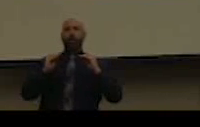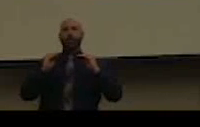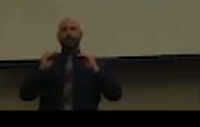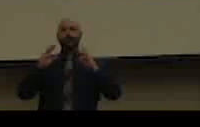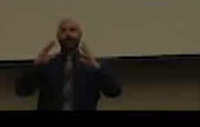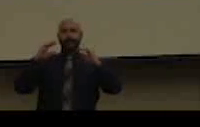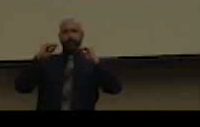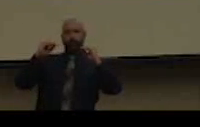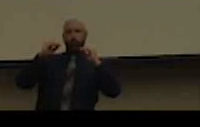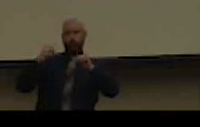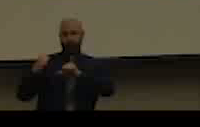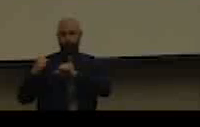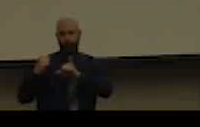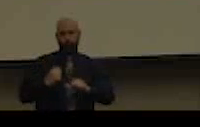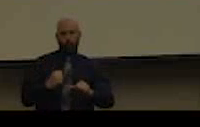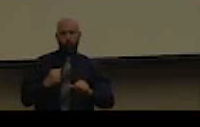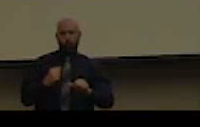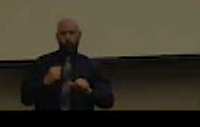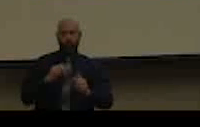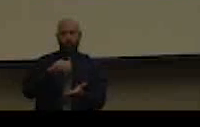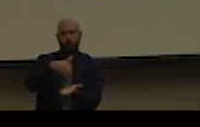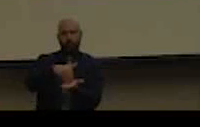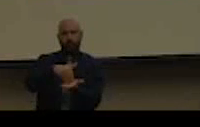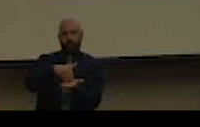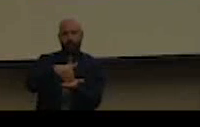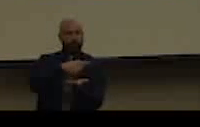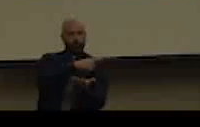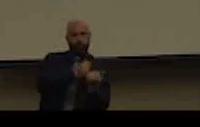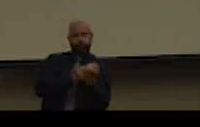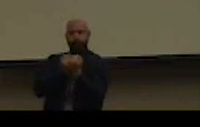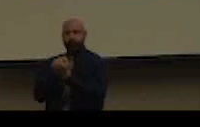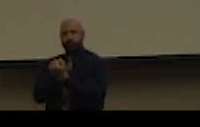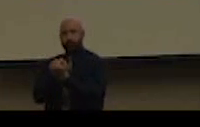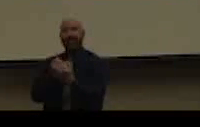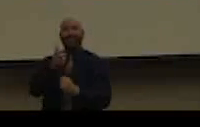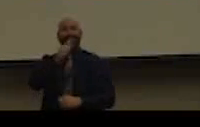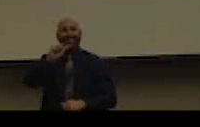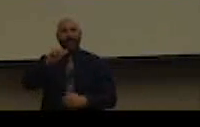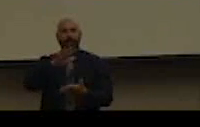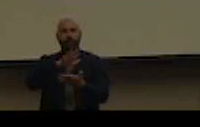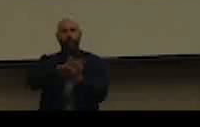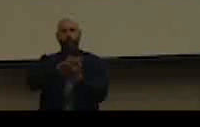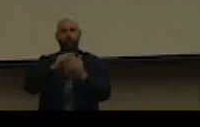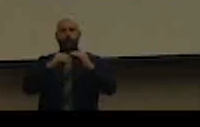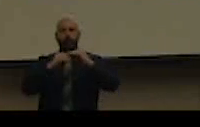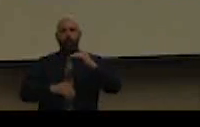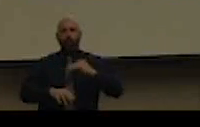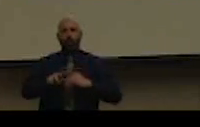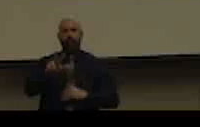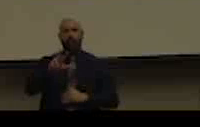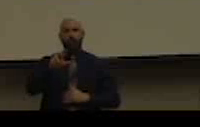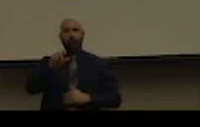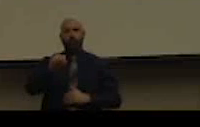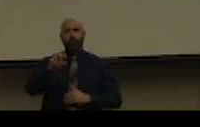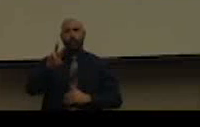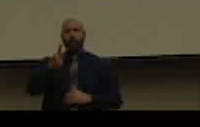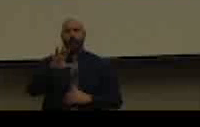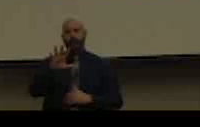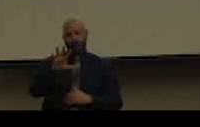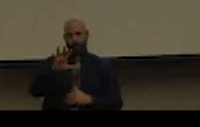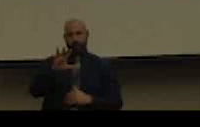support. So any site that was below 3.75 was obligated to go through an improvement planning